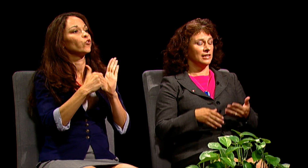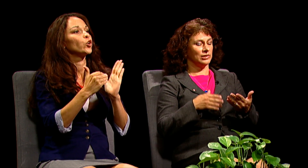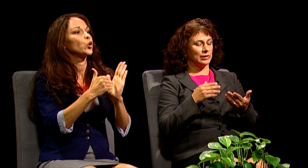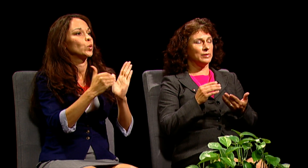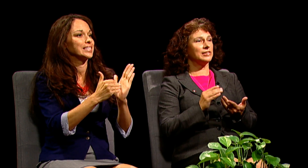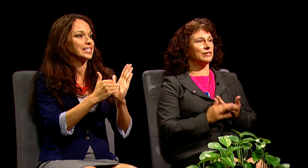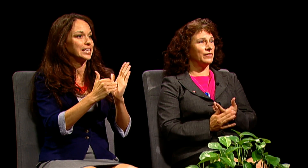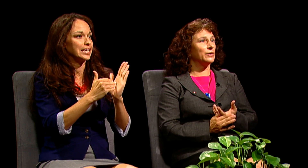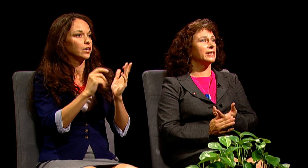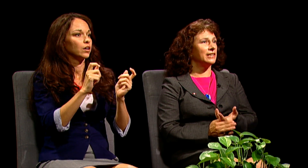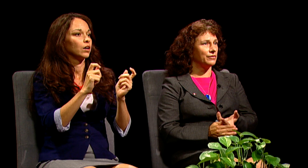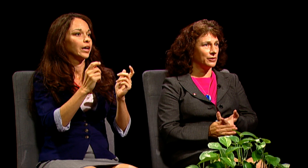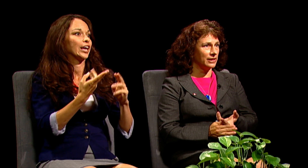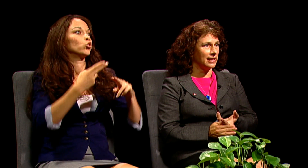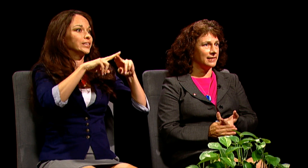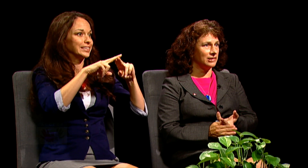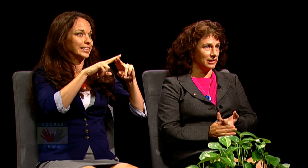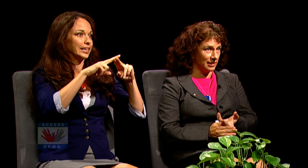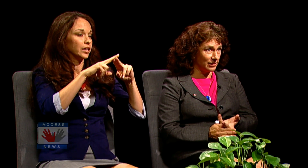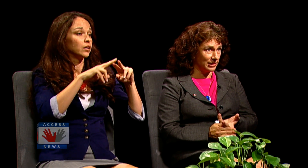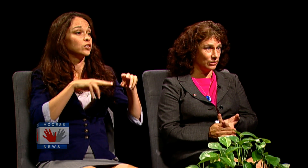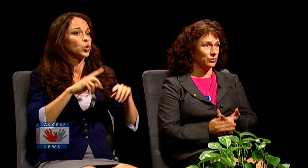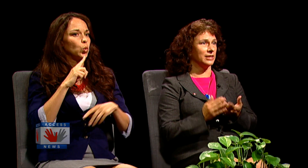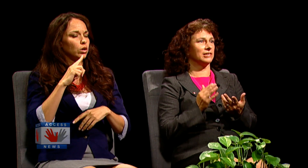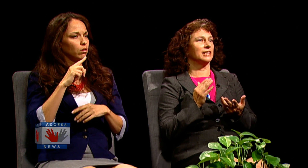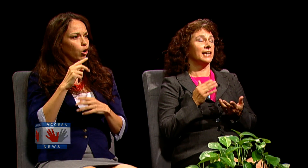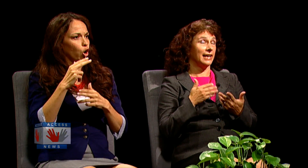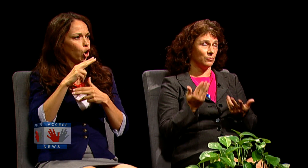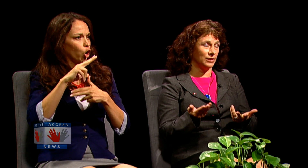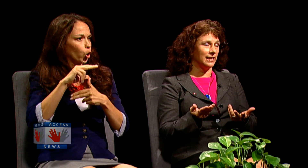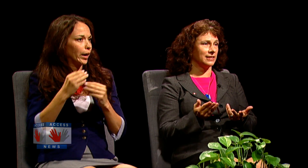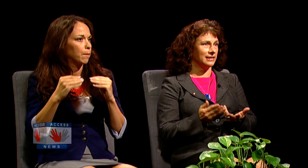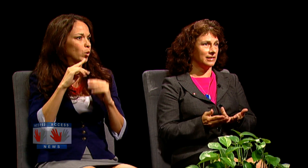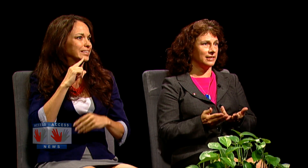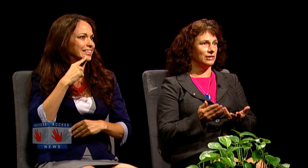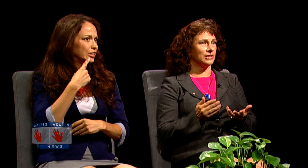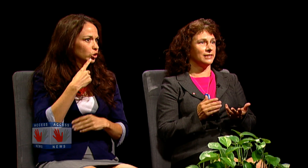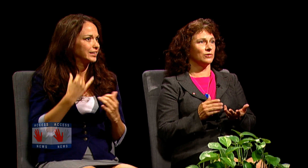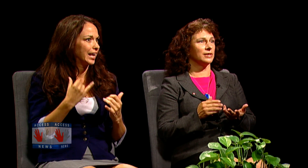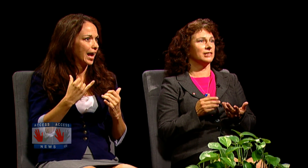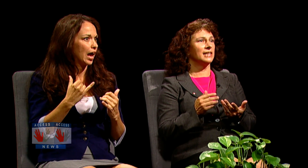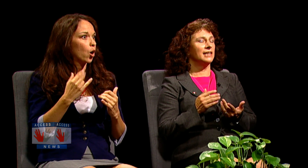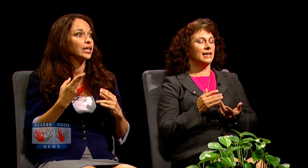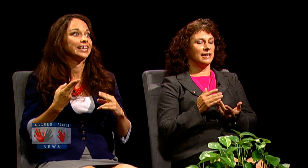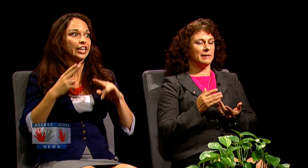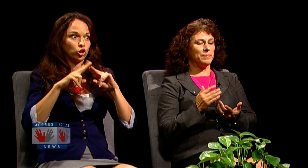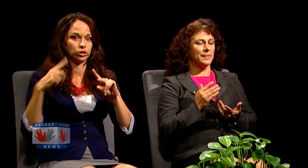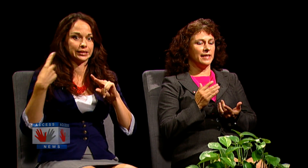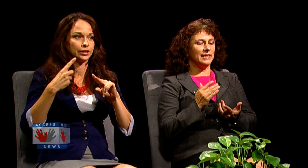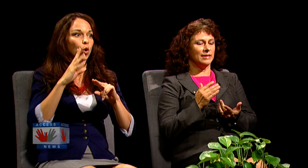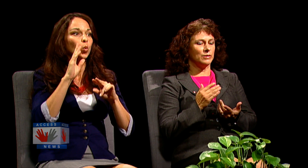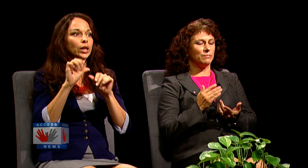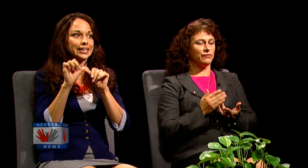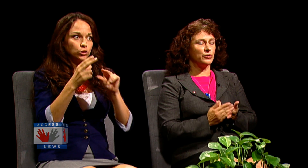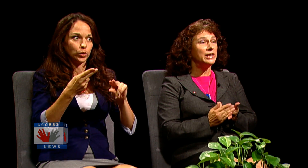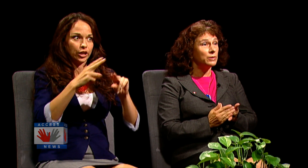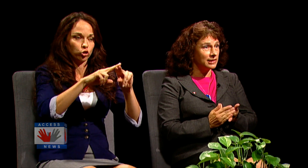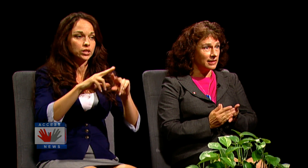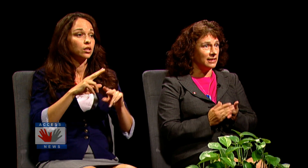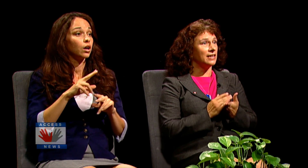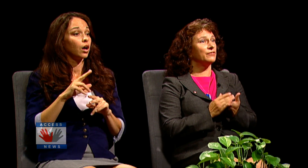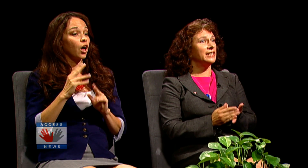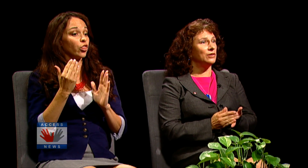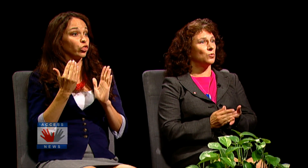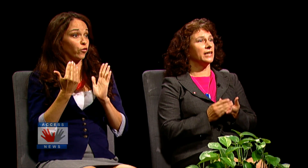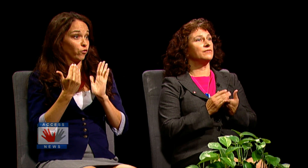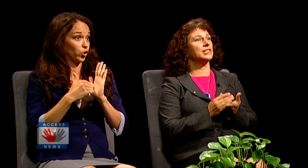increasing. So the severity of hurricanes has increased and will likely continue to increase. The